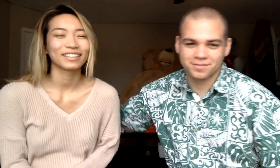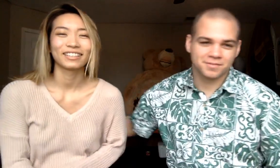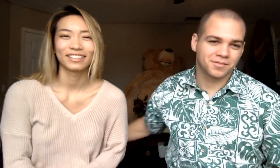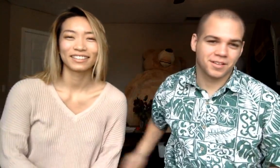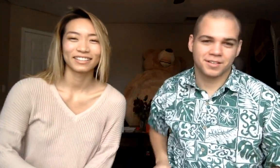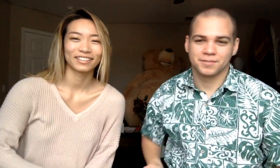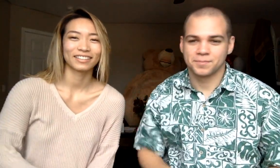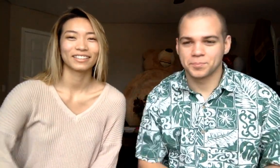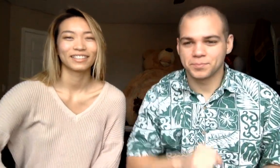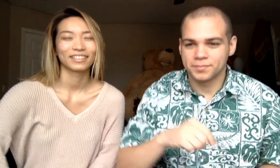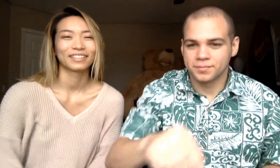Really?